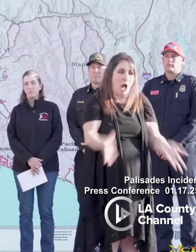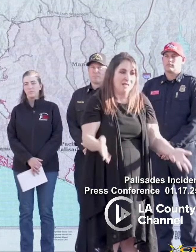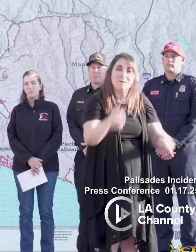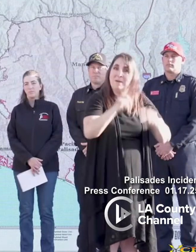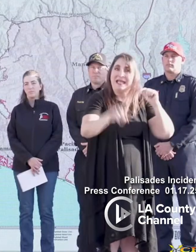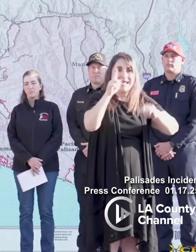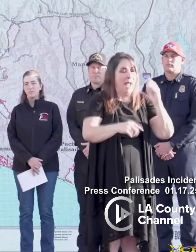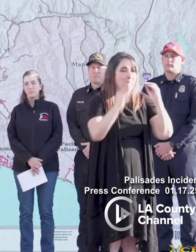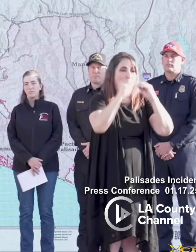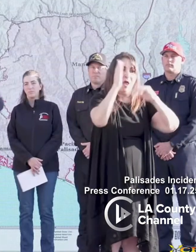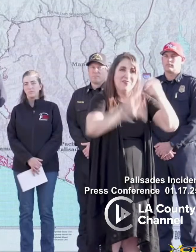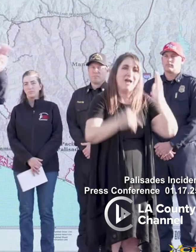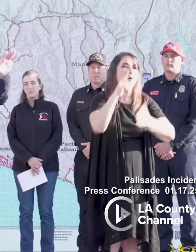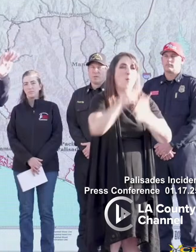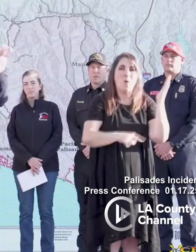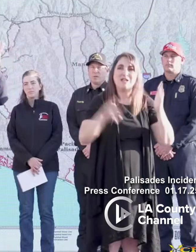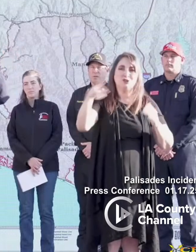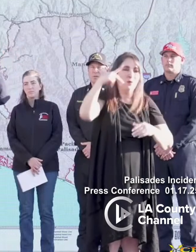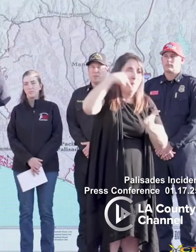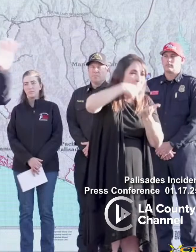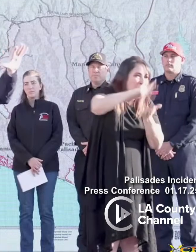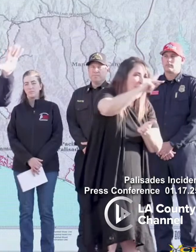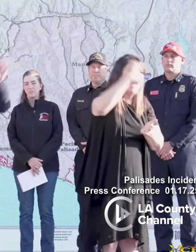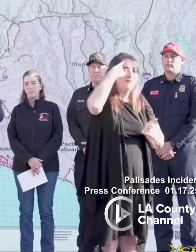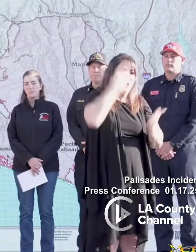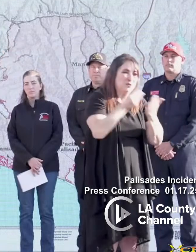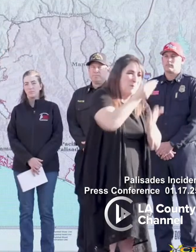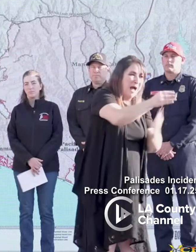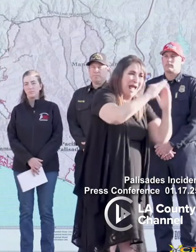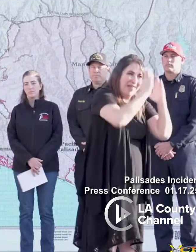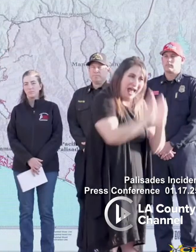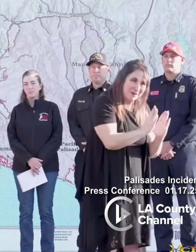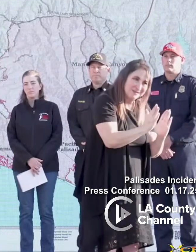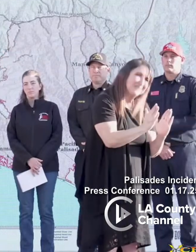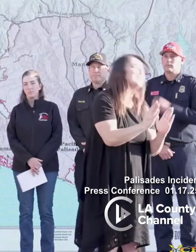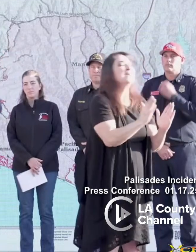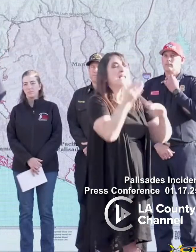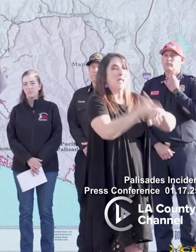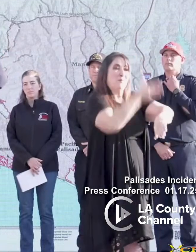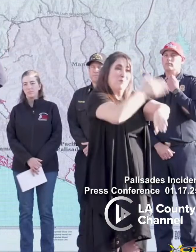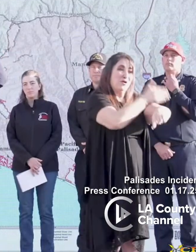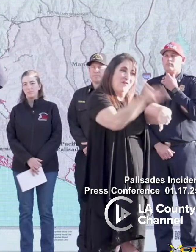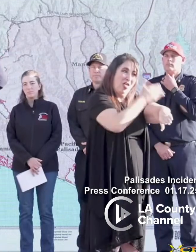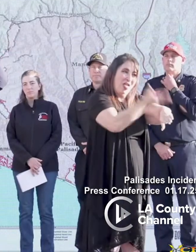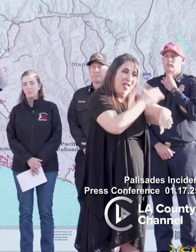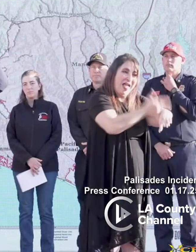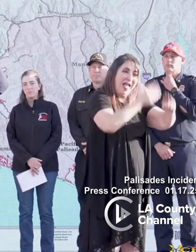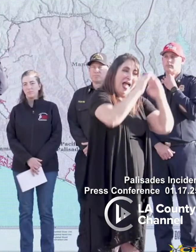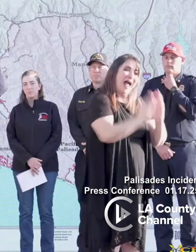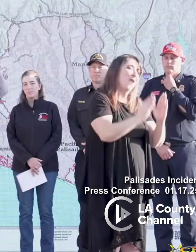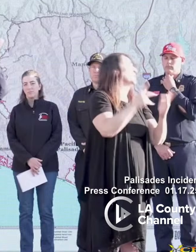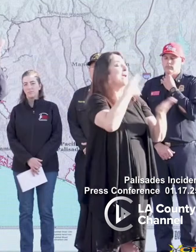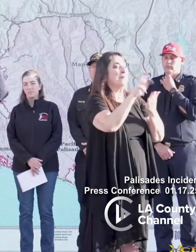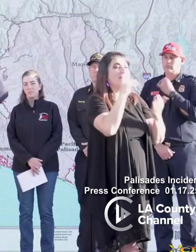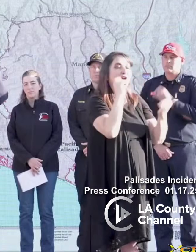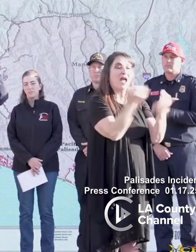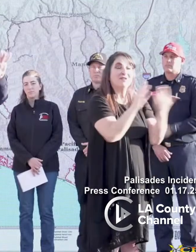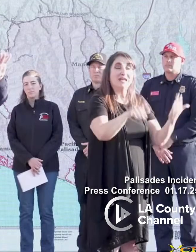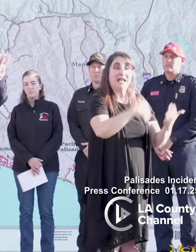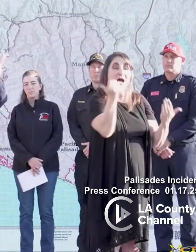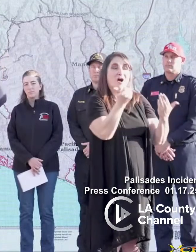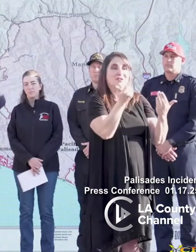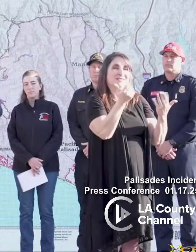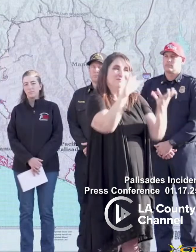basis in the property? What you paid to buy the house, improve the house, and what you paid for everything else that was lost at